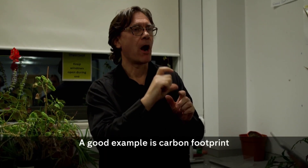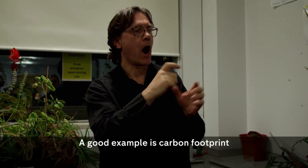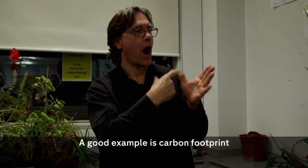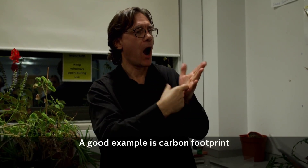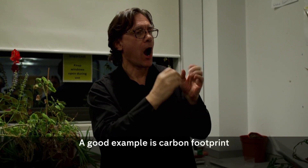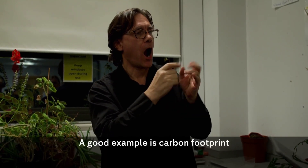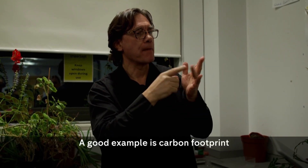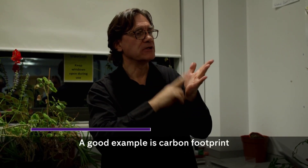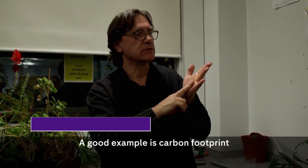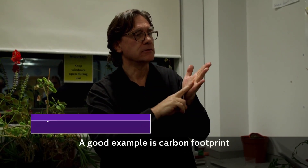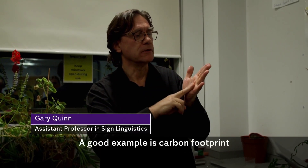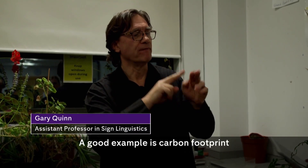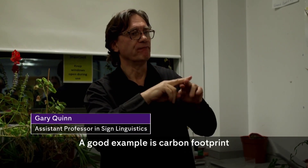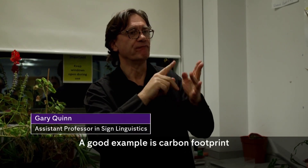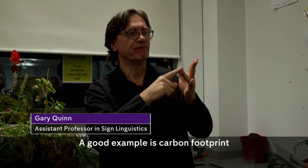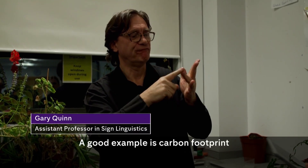A good example is carbon footprint.